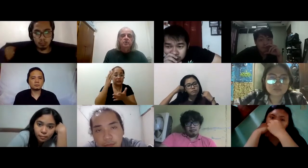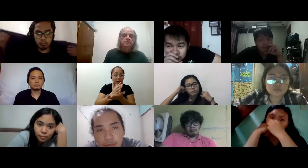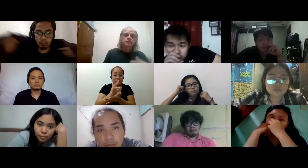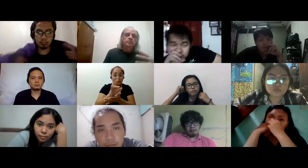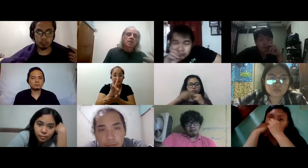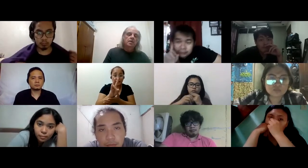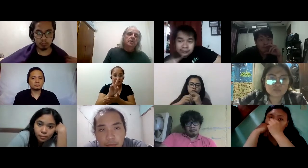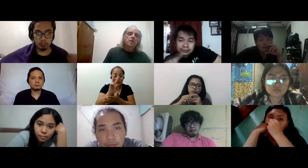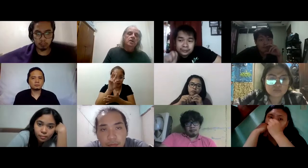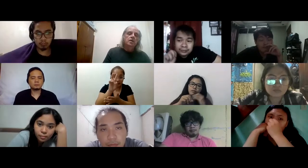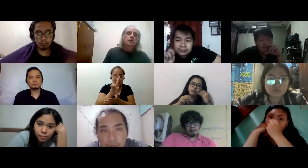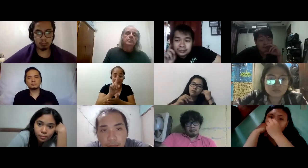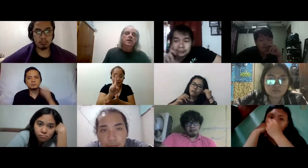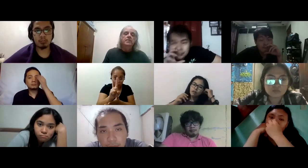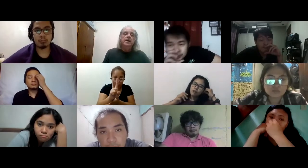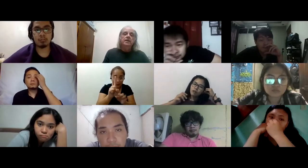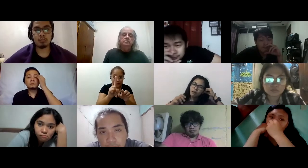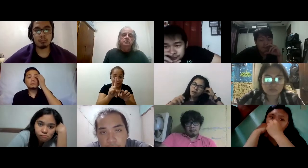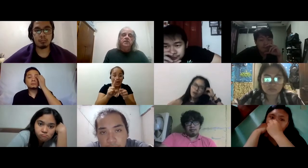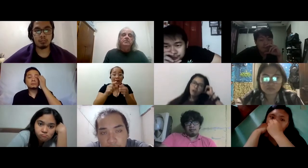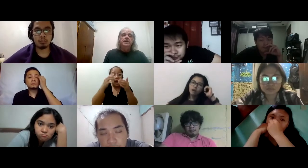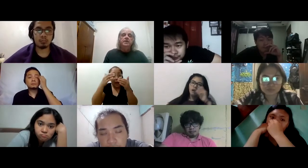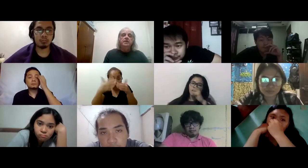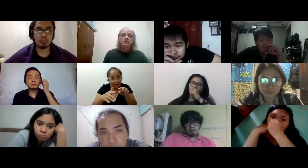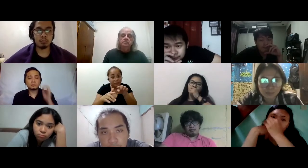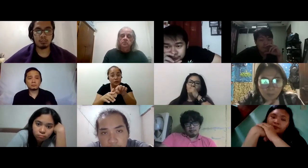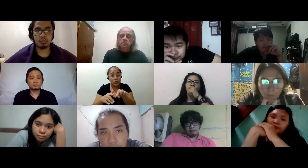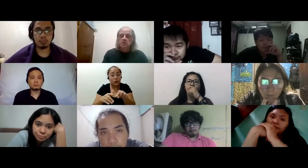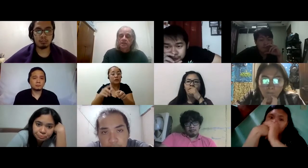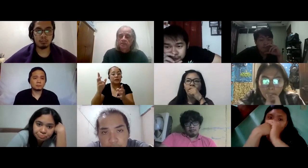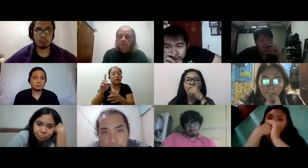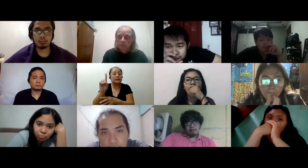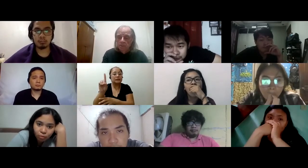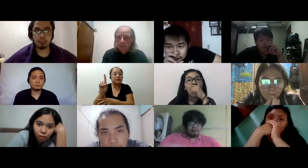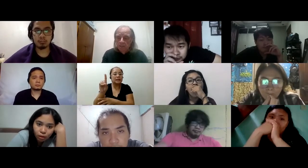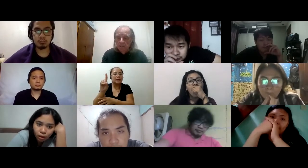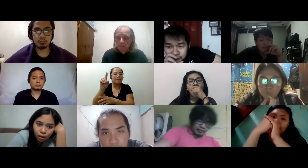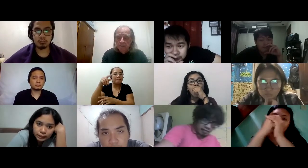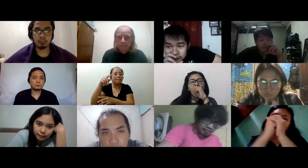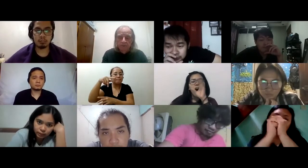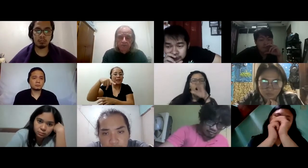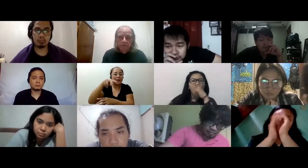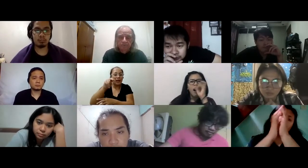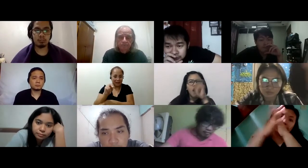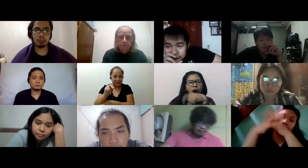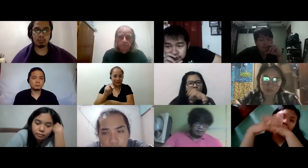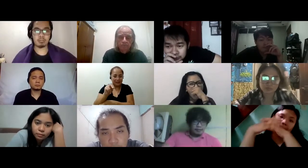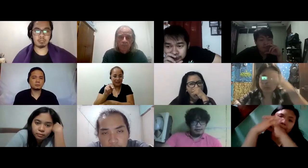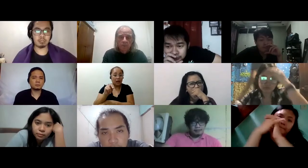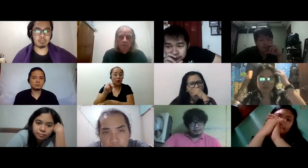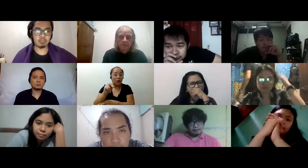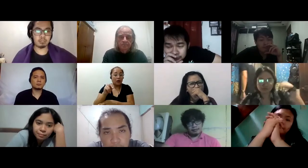group will talk a little bit about DPN on slide number 72.